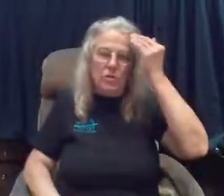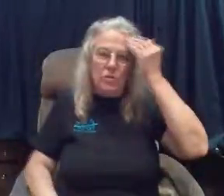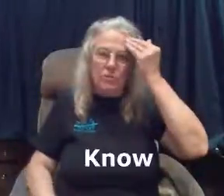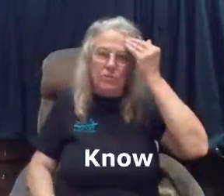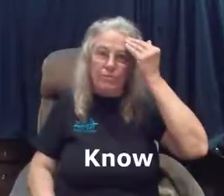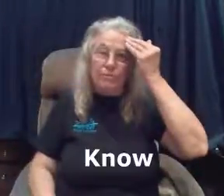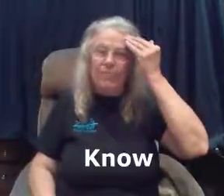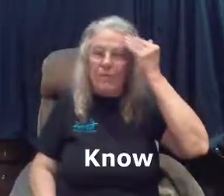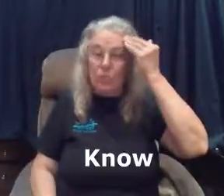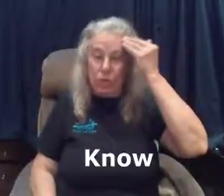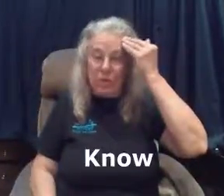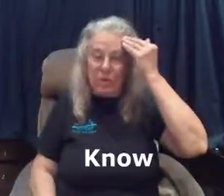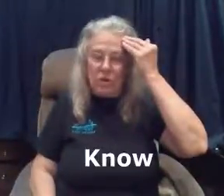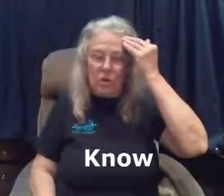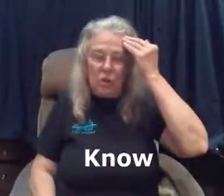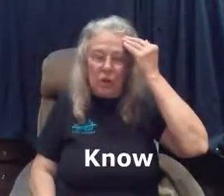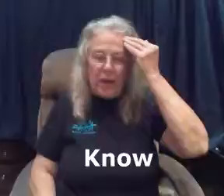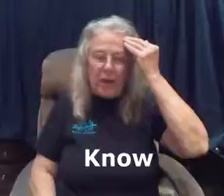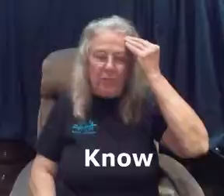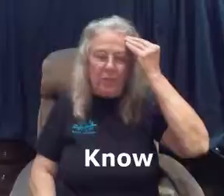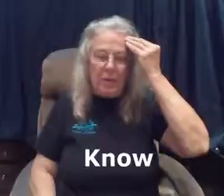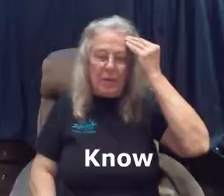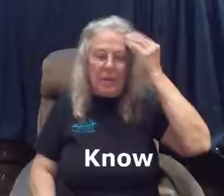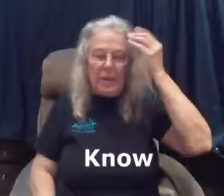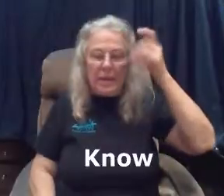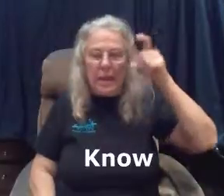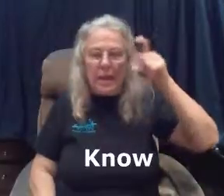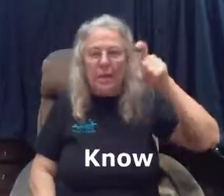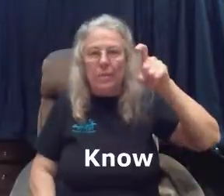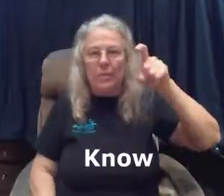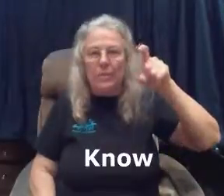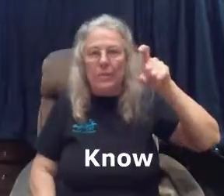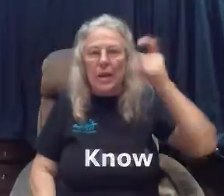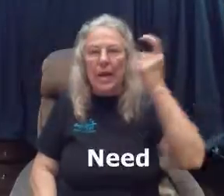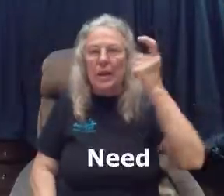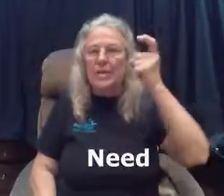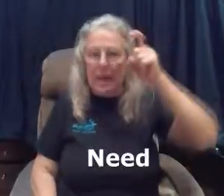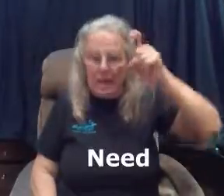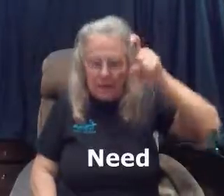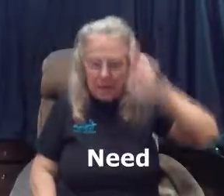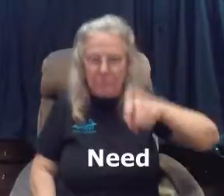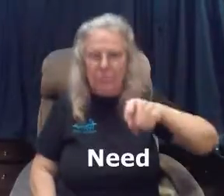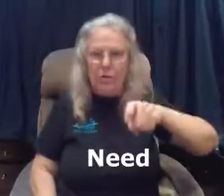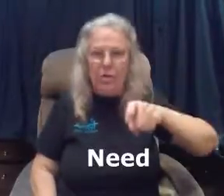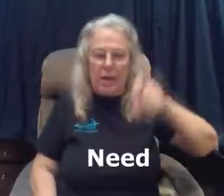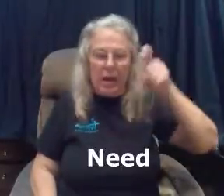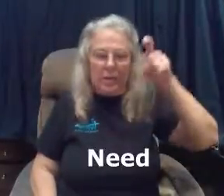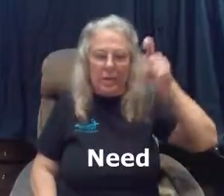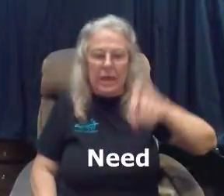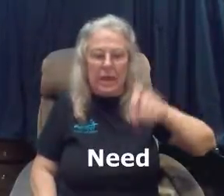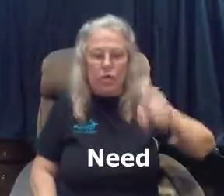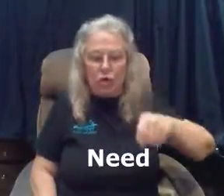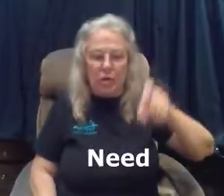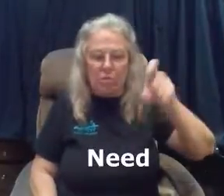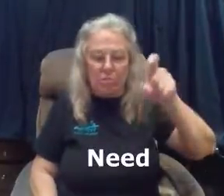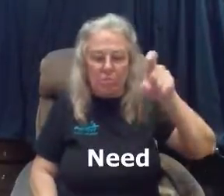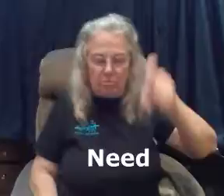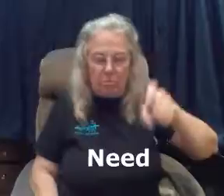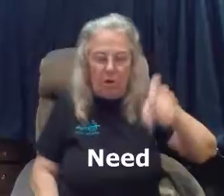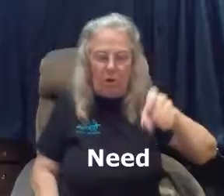Nose, and you're just touching your forehead. Need, X hand, straight down. Need, should, all